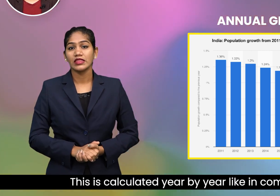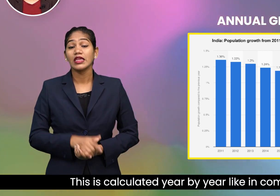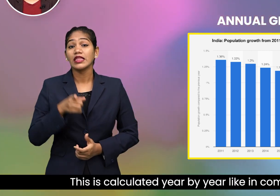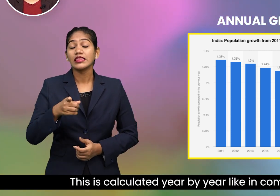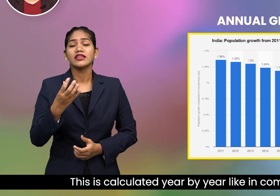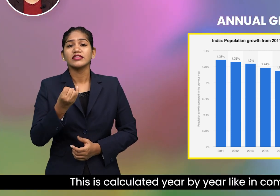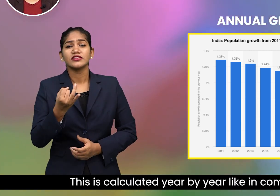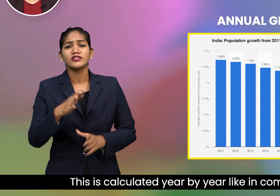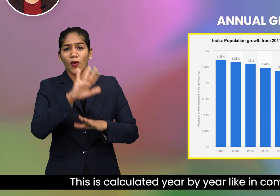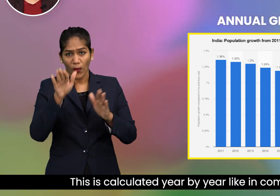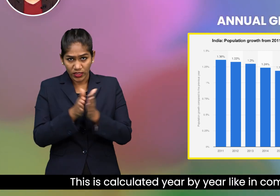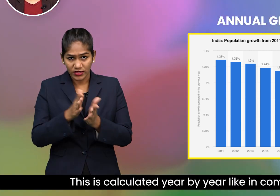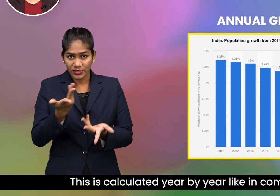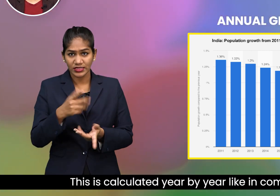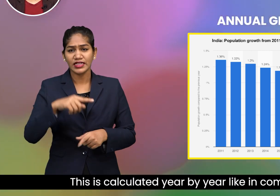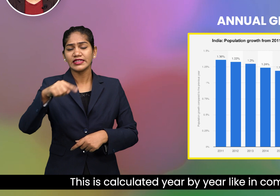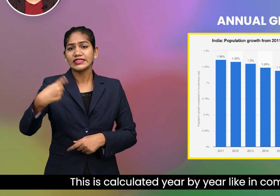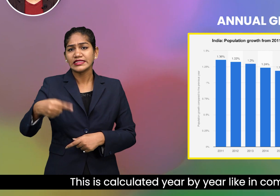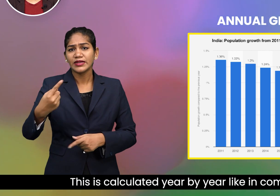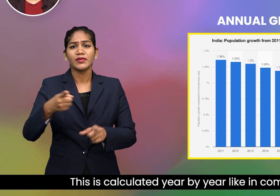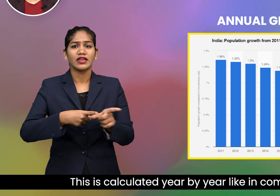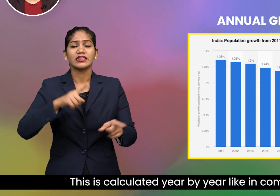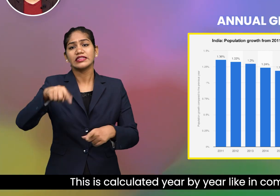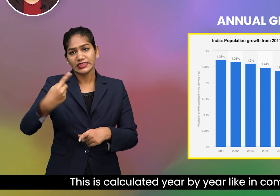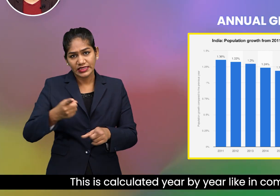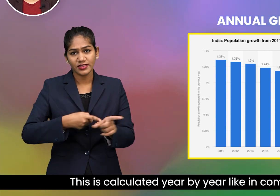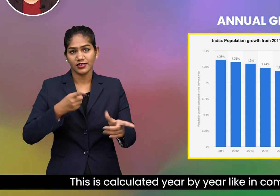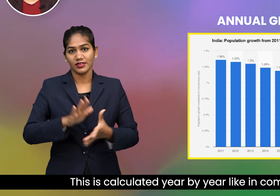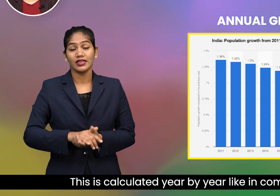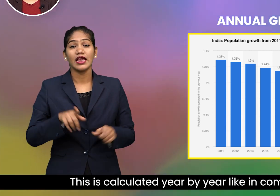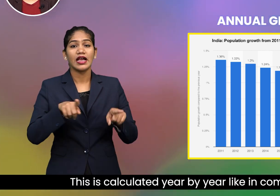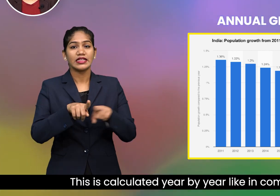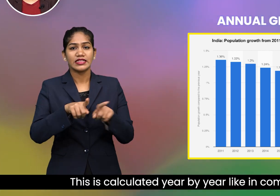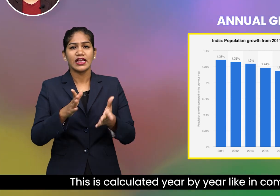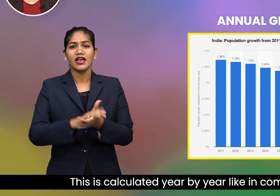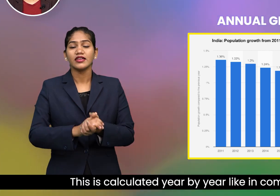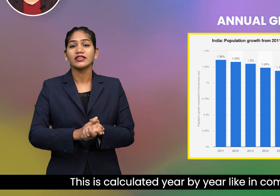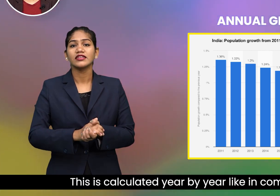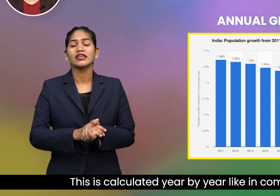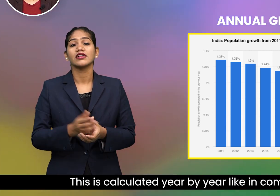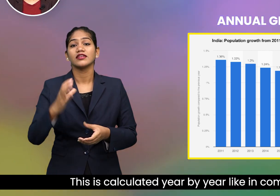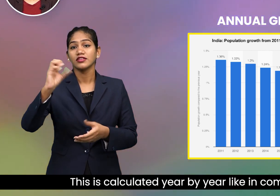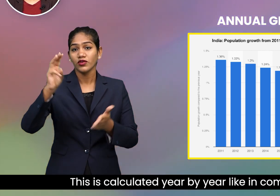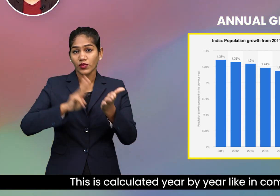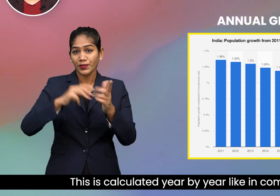This is calculated year by year, like in compound interest.